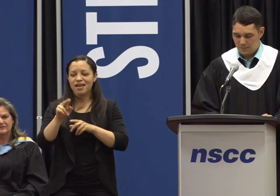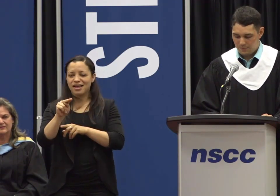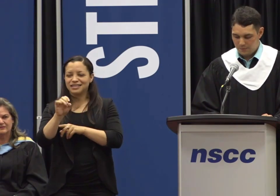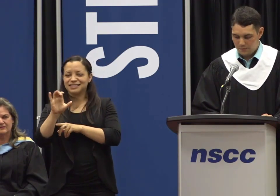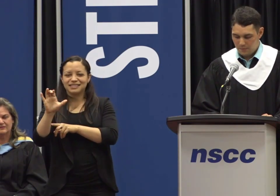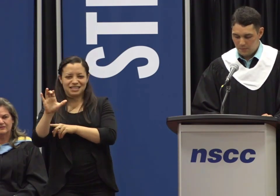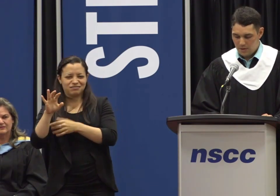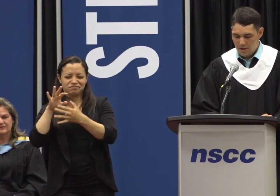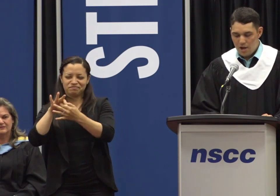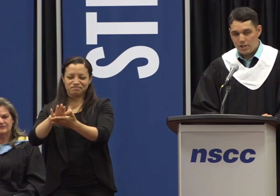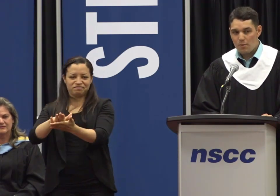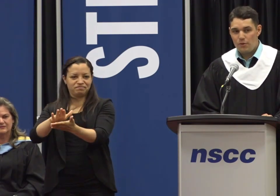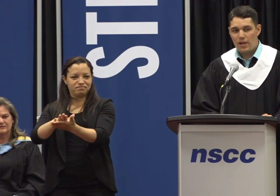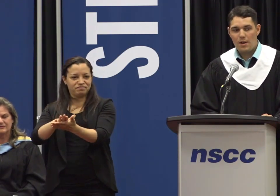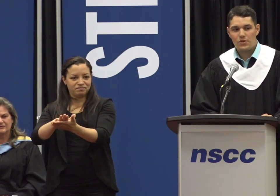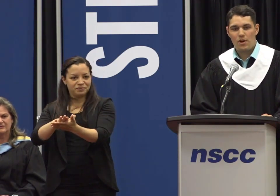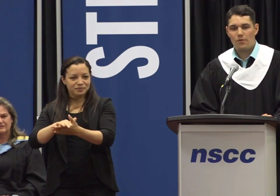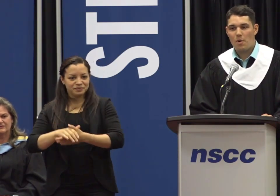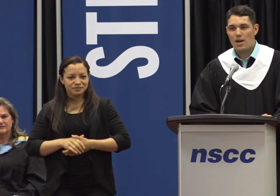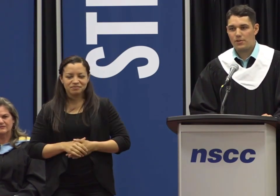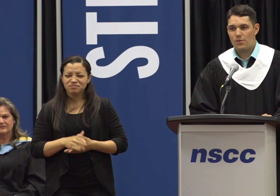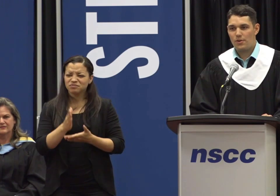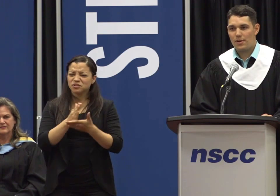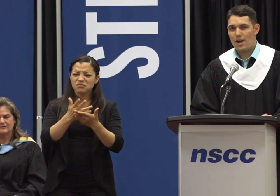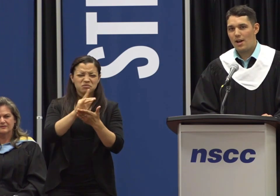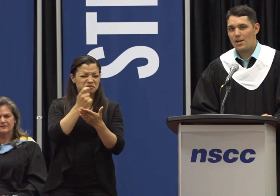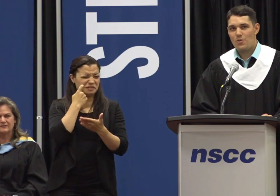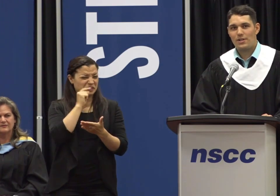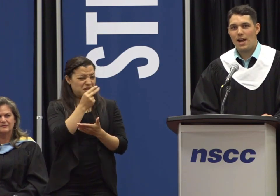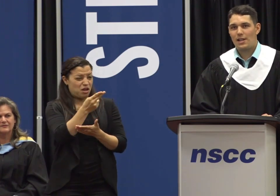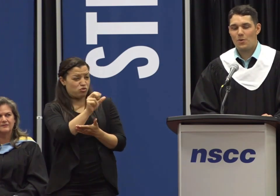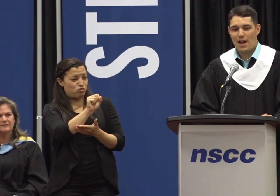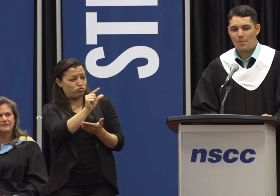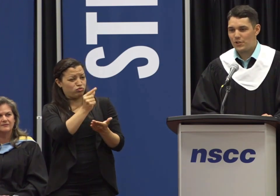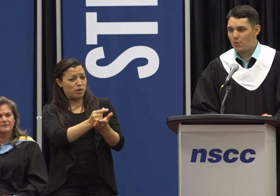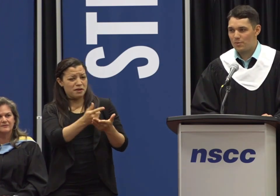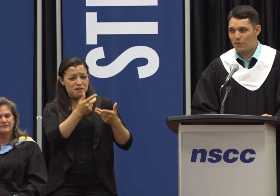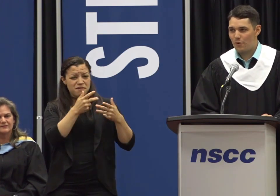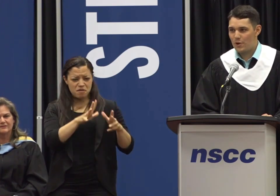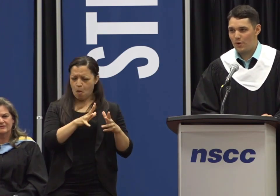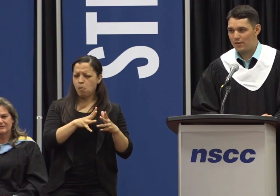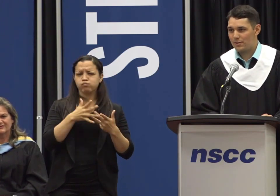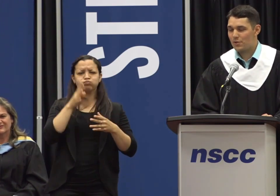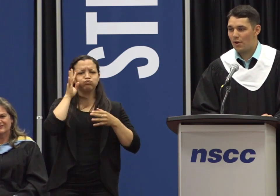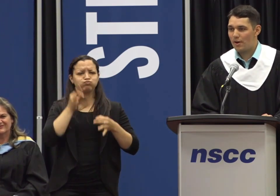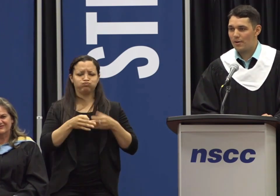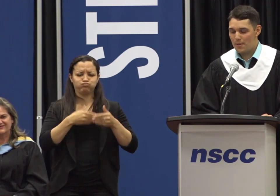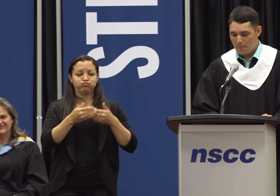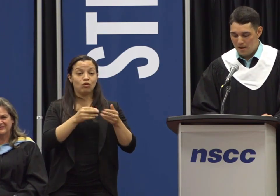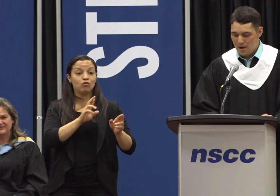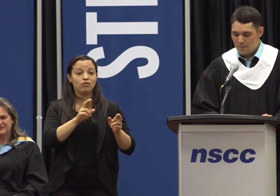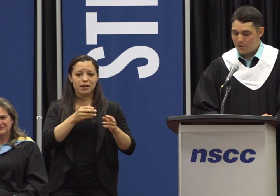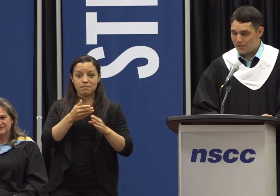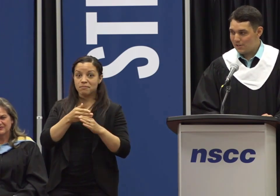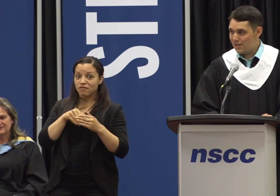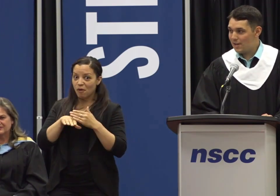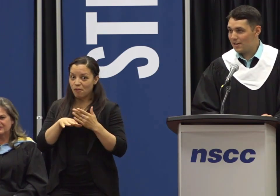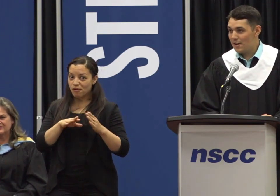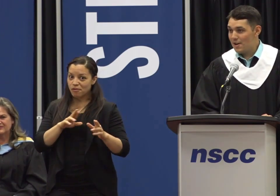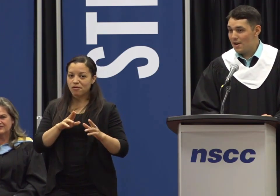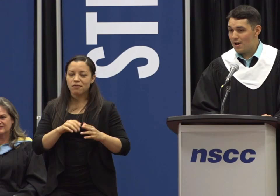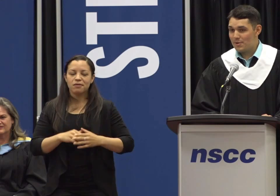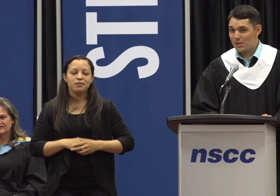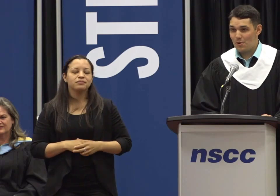institute. Some of you came straight from high school and knew exactly what apples you wanted before you went in the store.